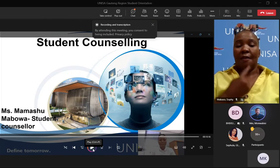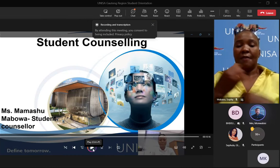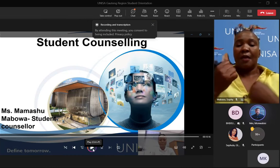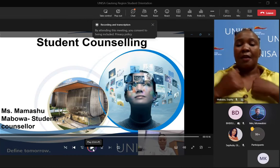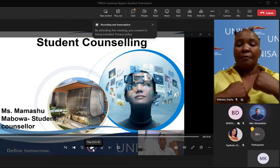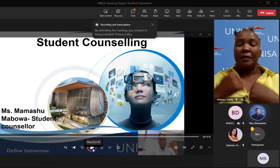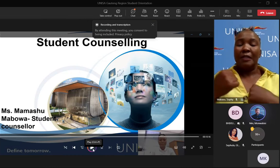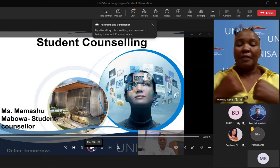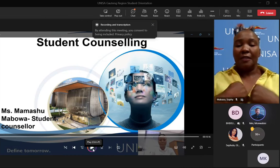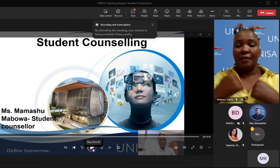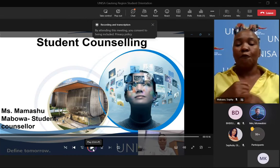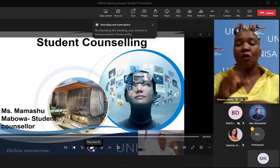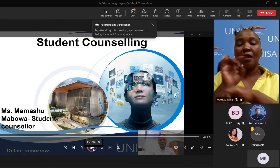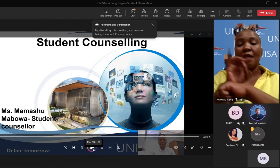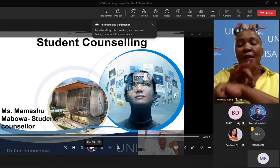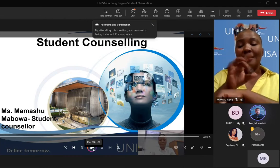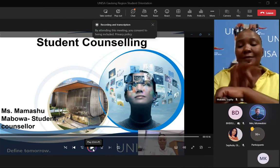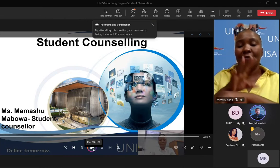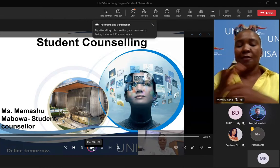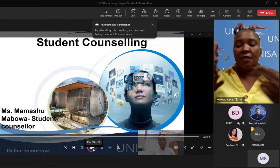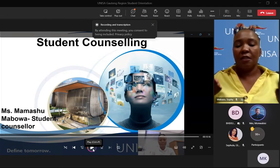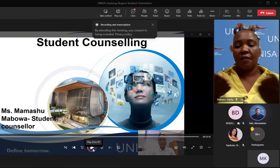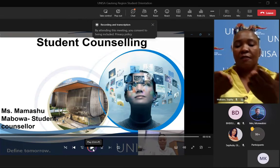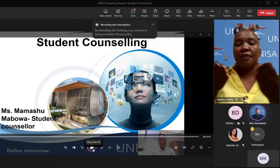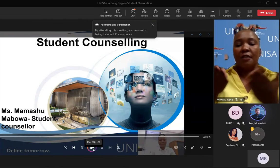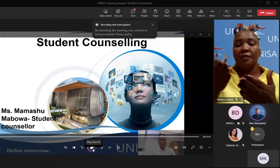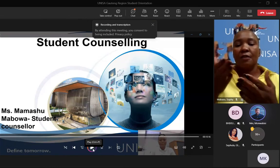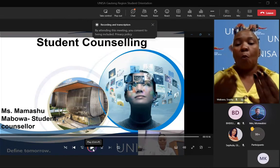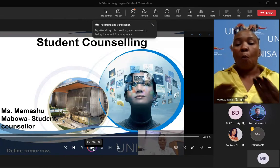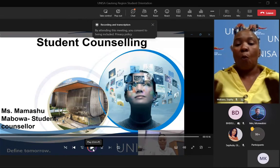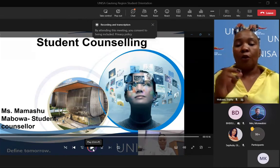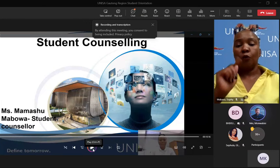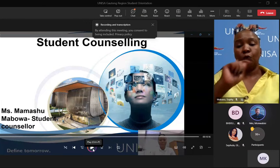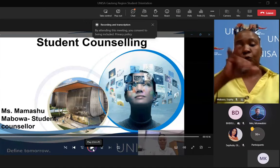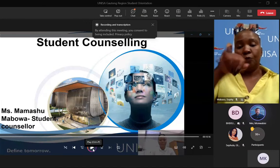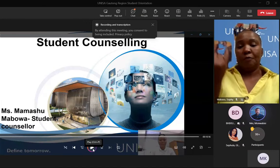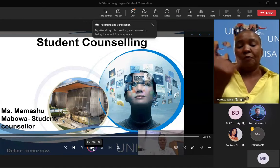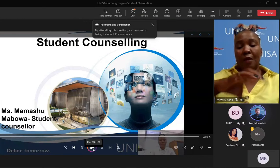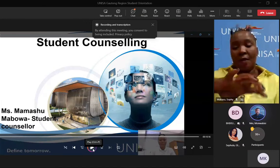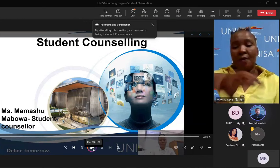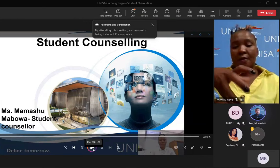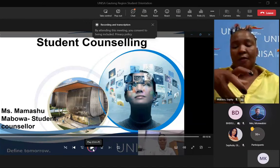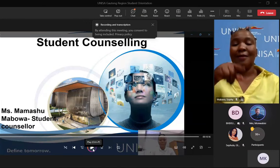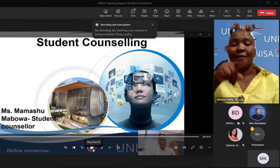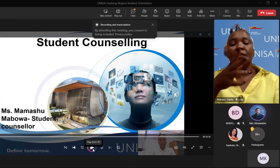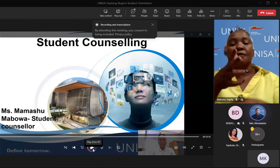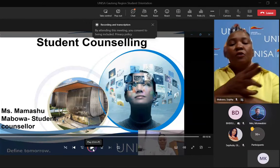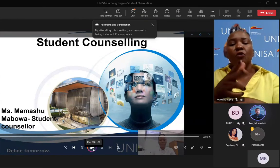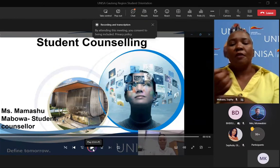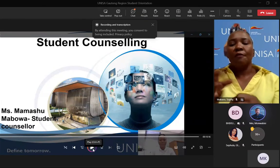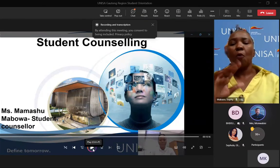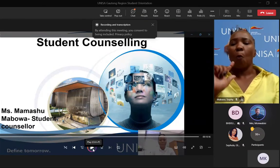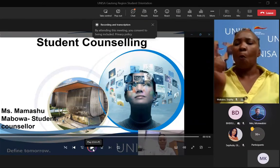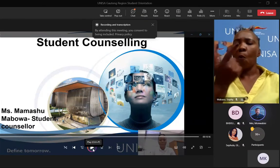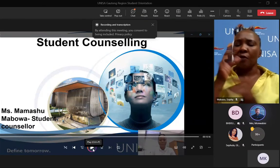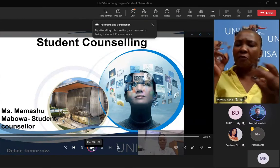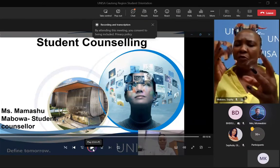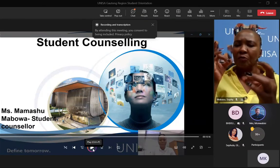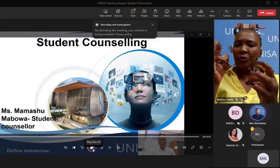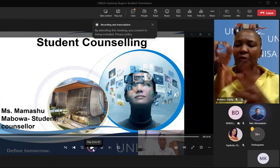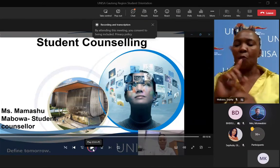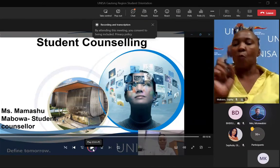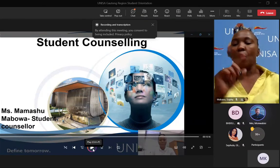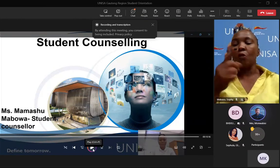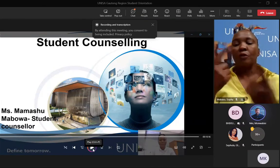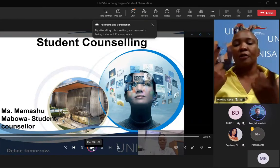the counseling service okay at the Johannesburg campus but this video will give you all the details about what we do